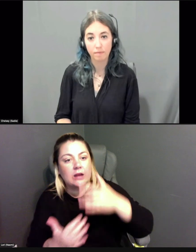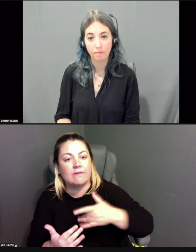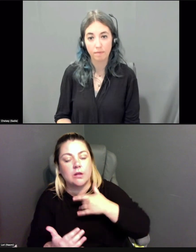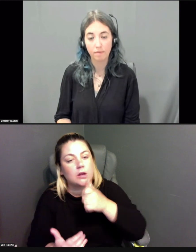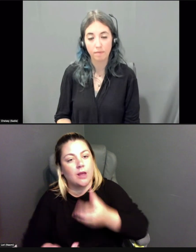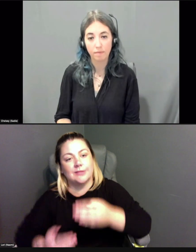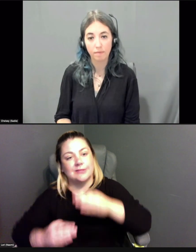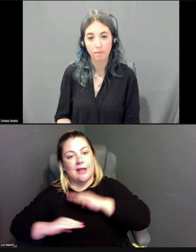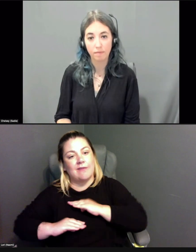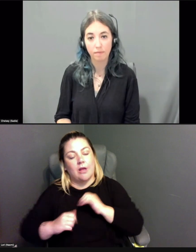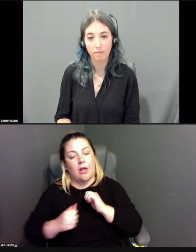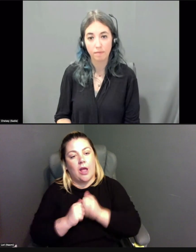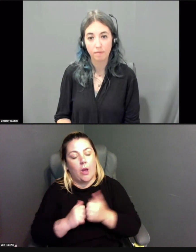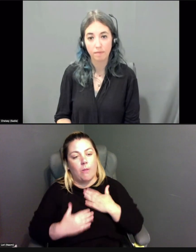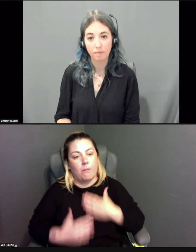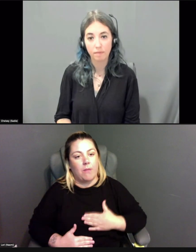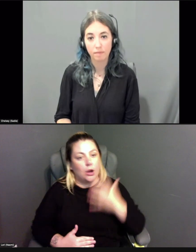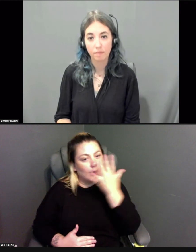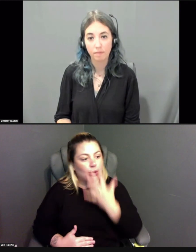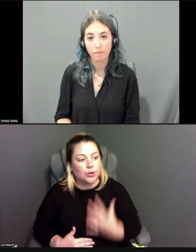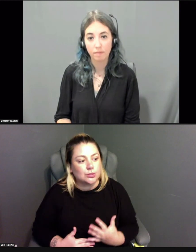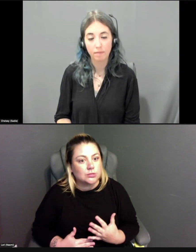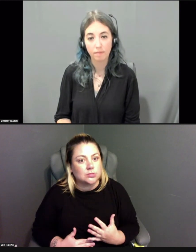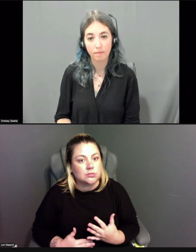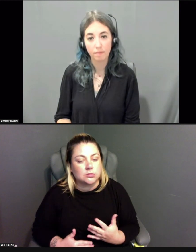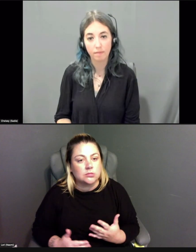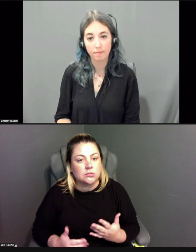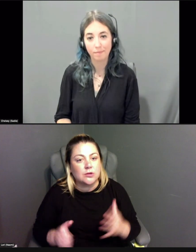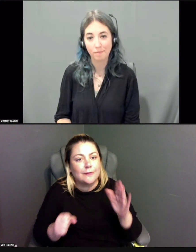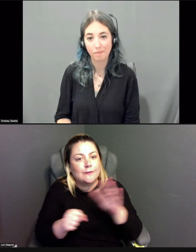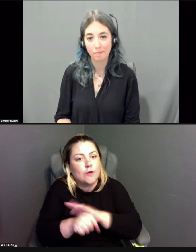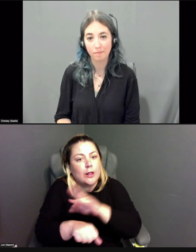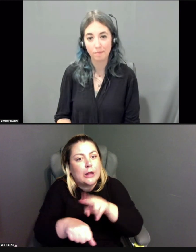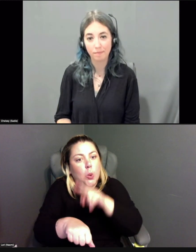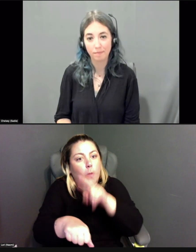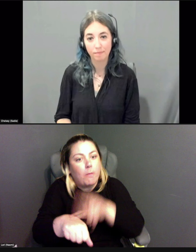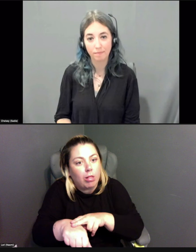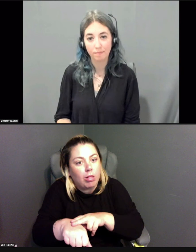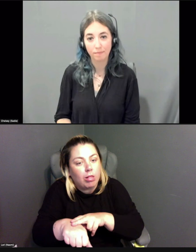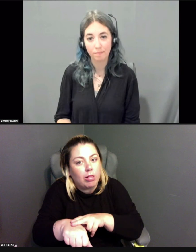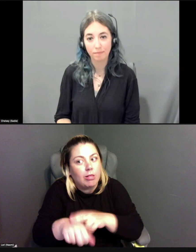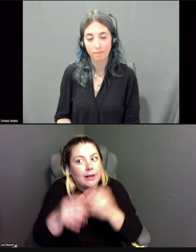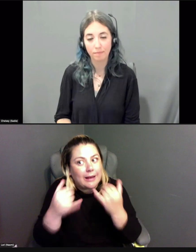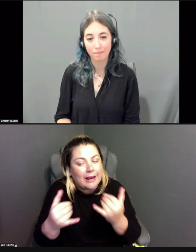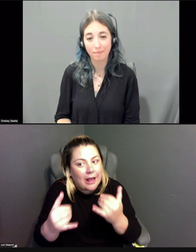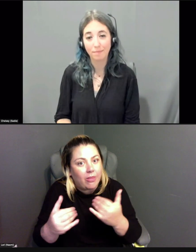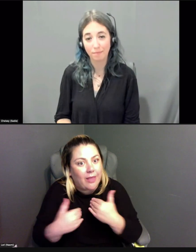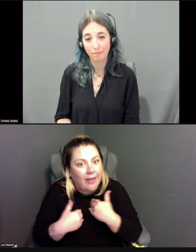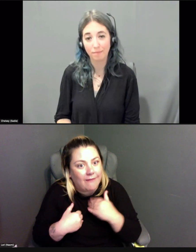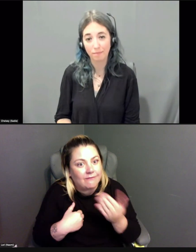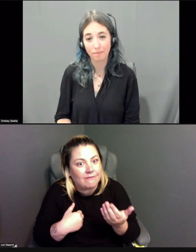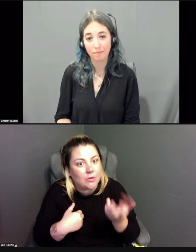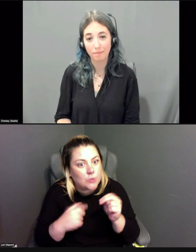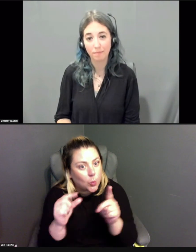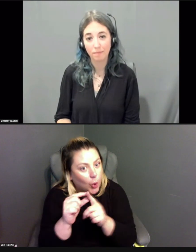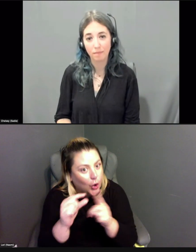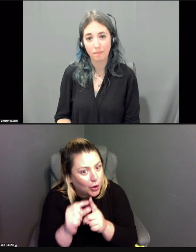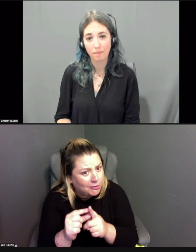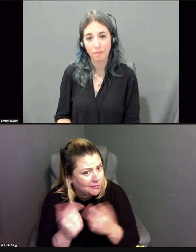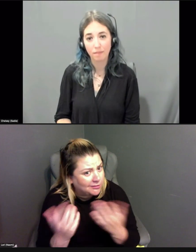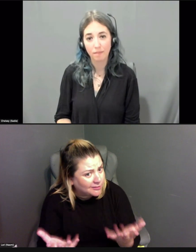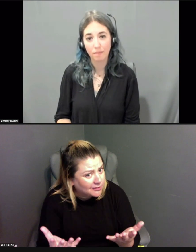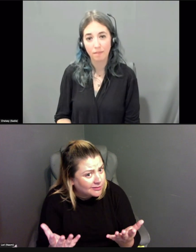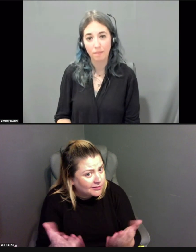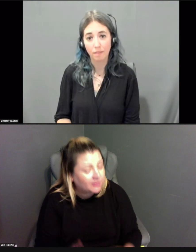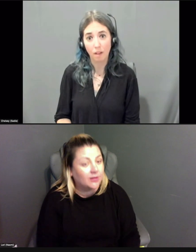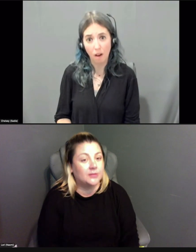physical appearance and stuff. That it's so normal that there's a term for this, right? Wow, I have never even heard of that